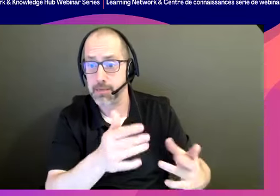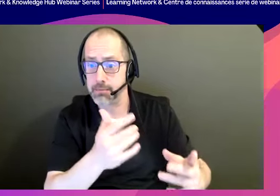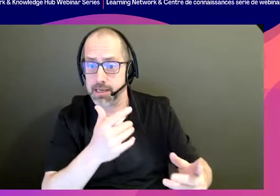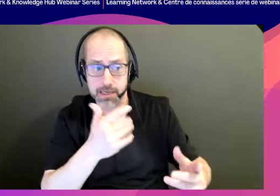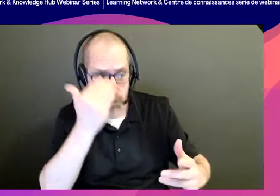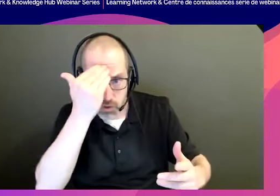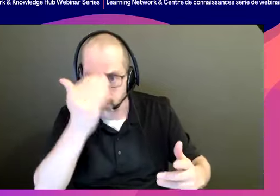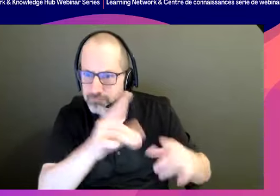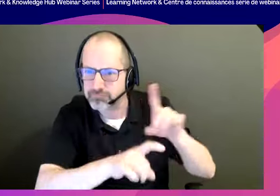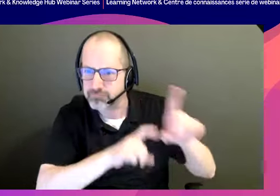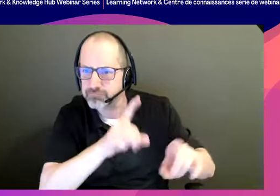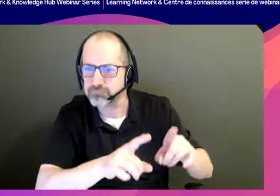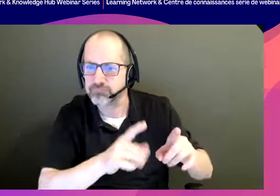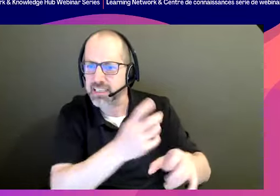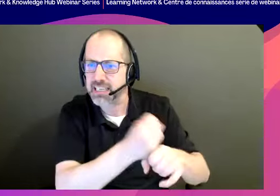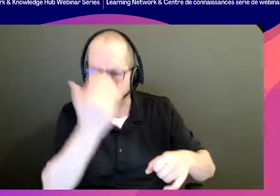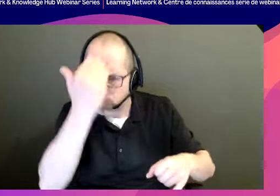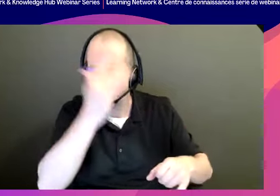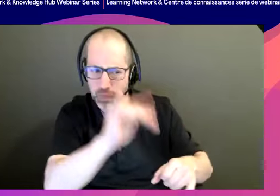other reasons why.